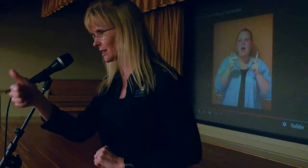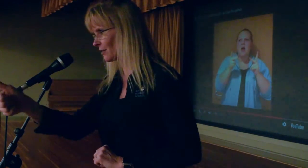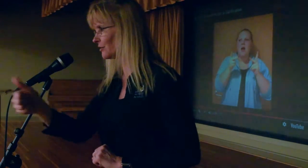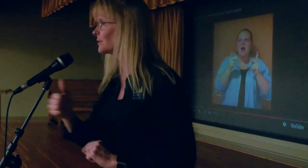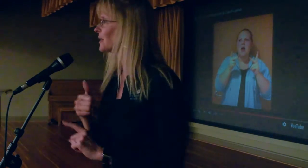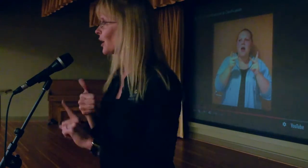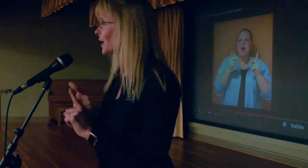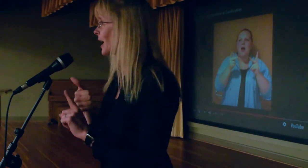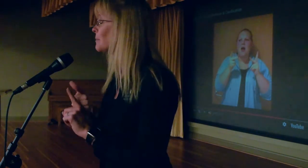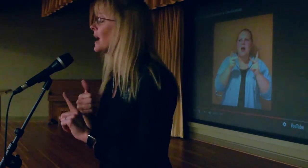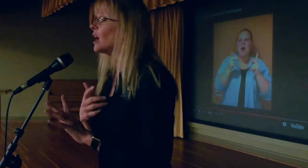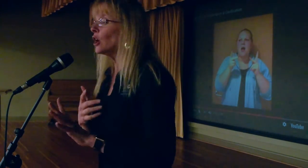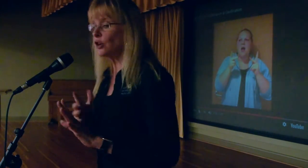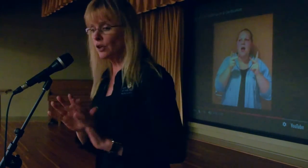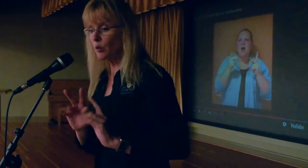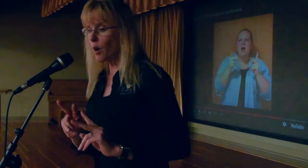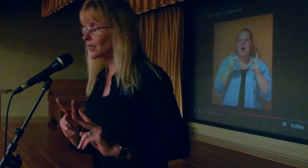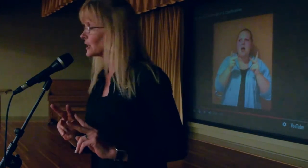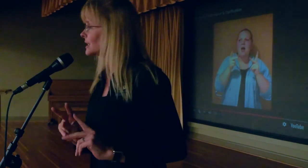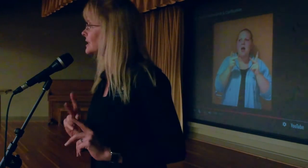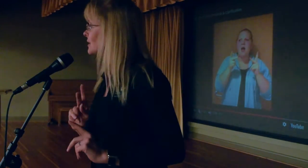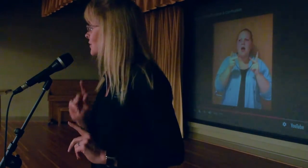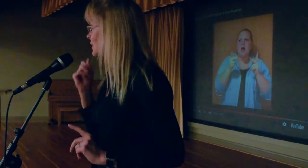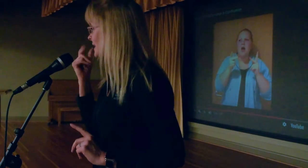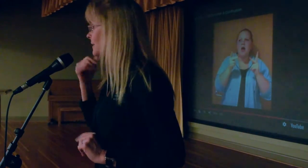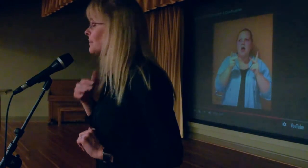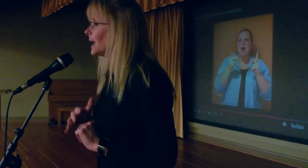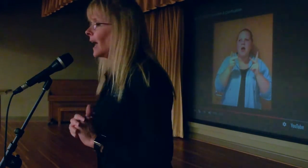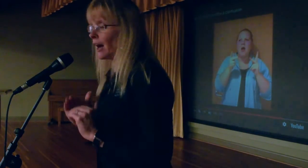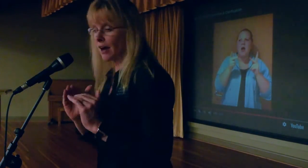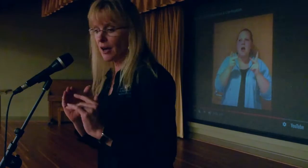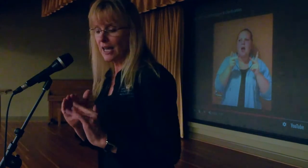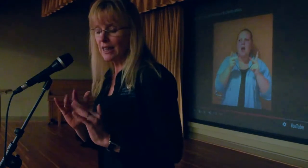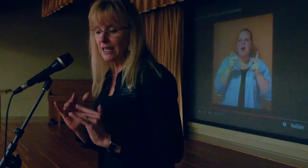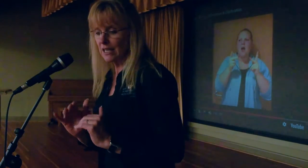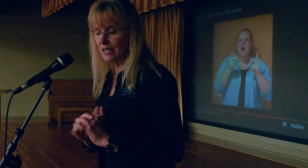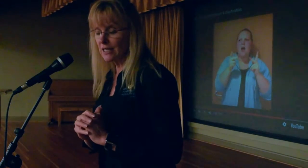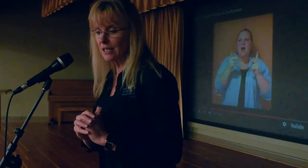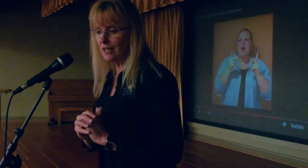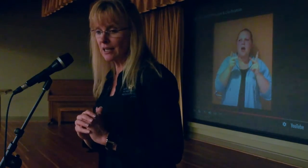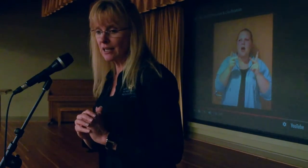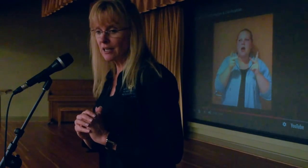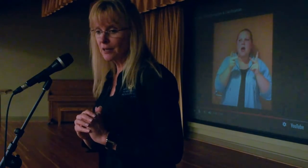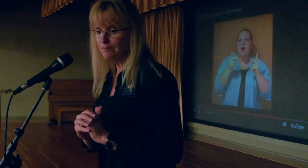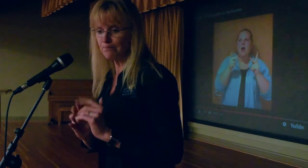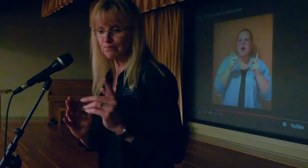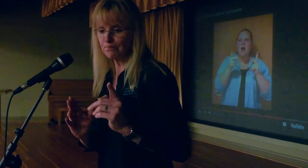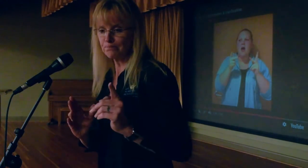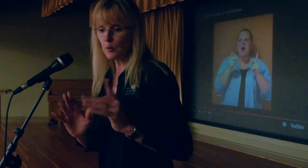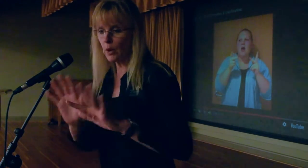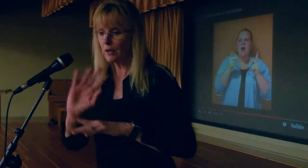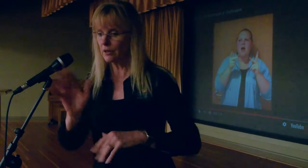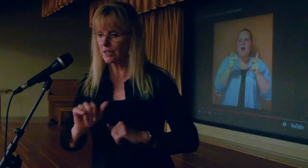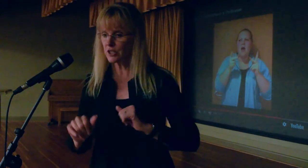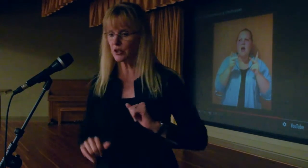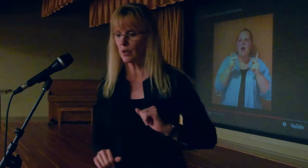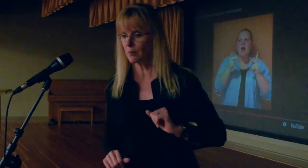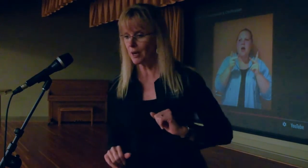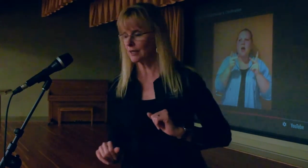himself. Okay? You're going to watch it and see if you get it. And then, well, here, let's just go ahead and practice